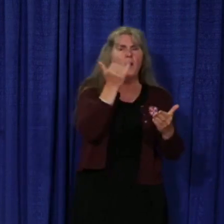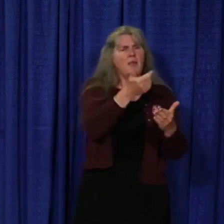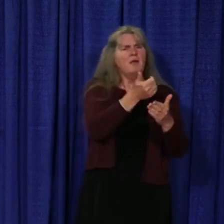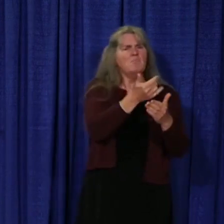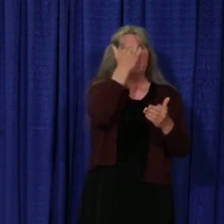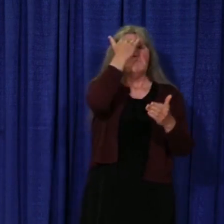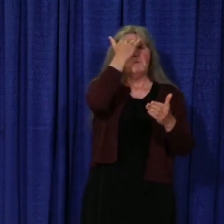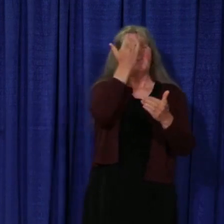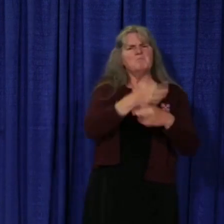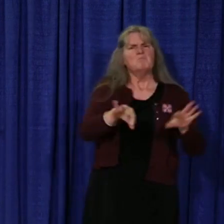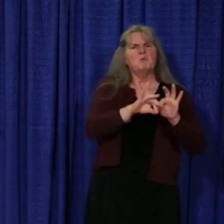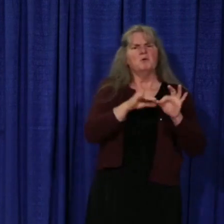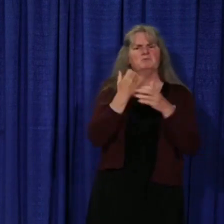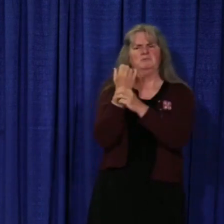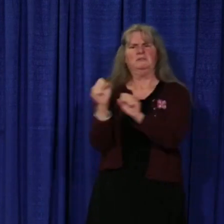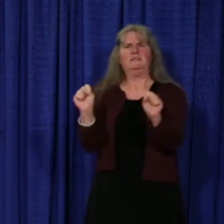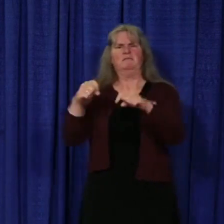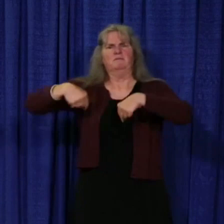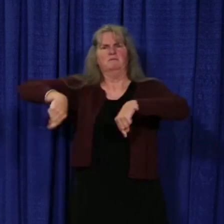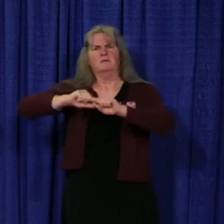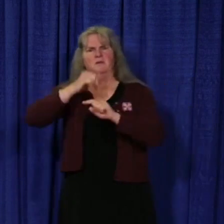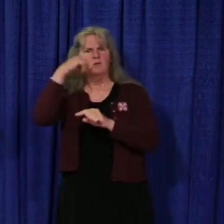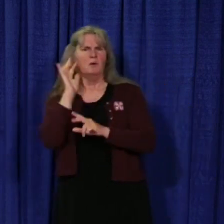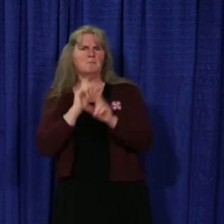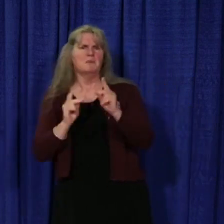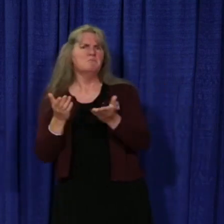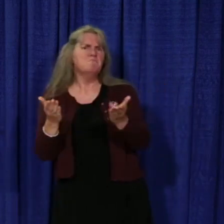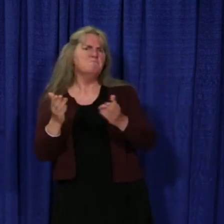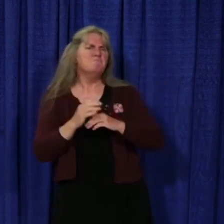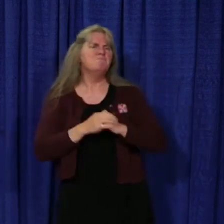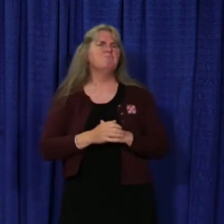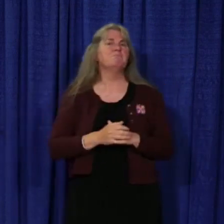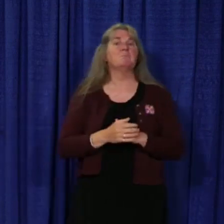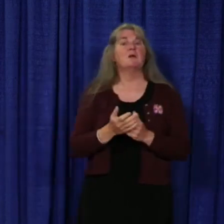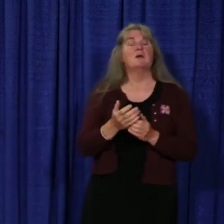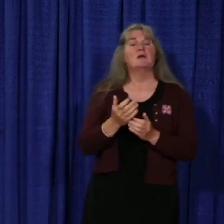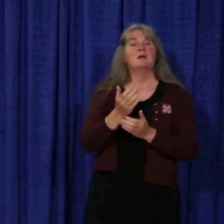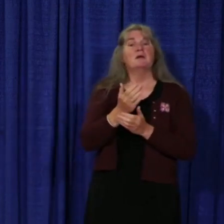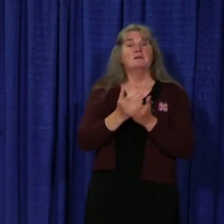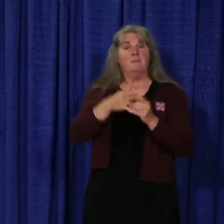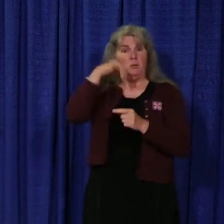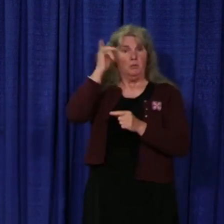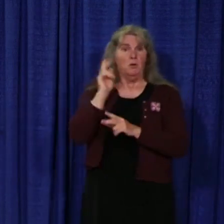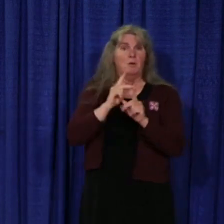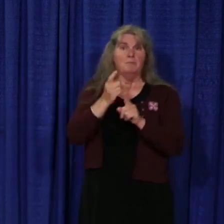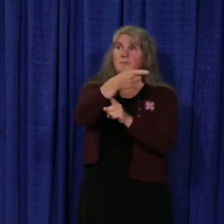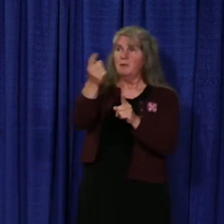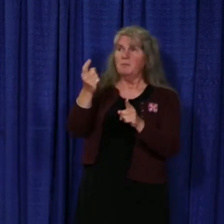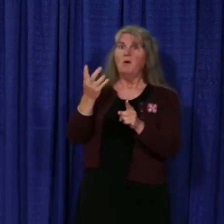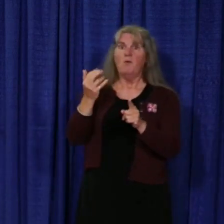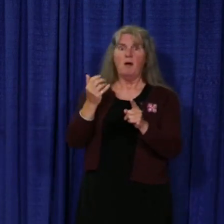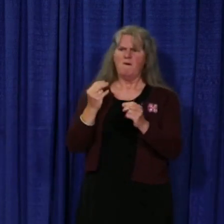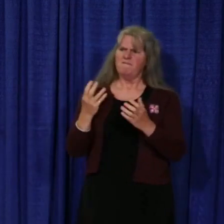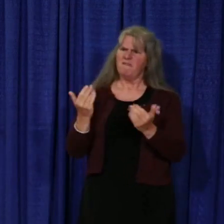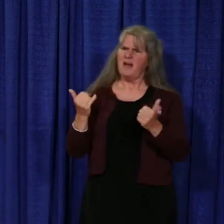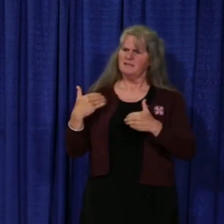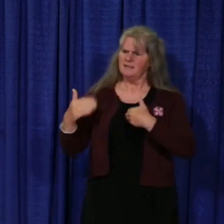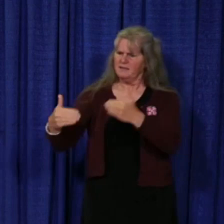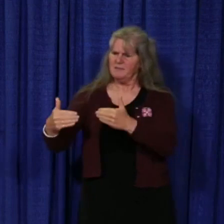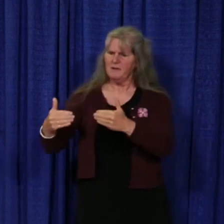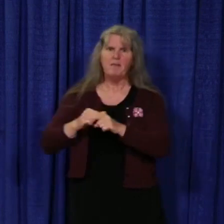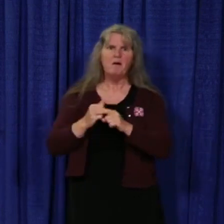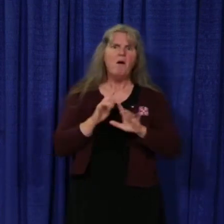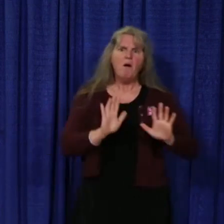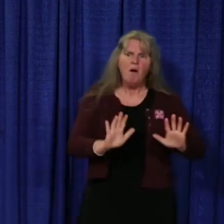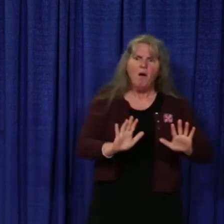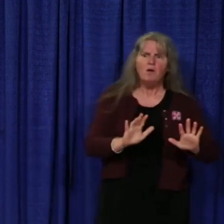to keep Yukoners safe. While there are Yukoners who want us to move forward quickly, there are others that are feeling that we're